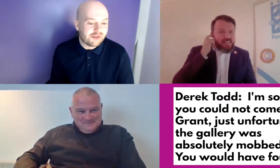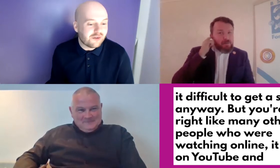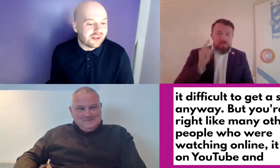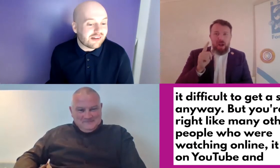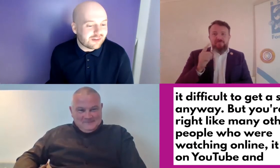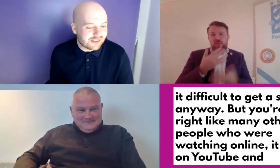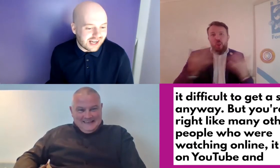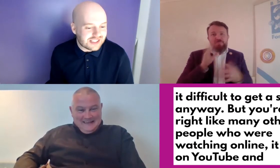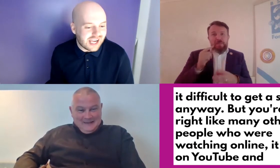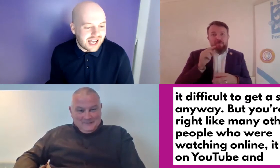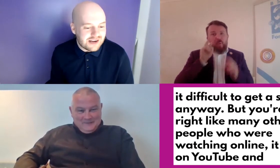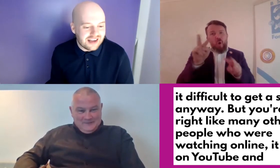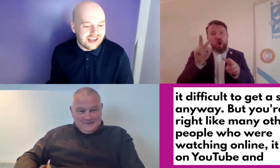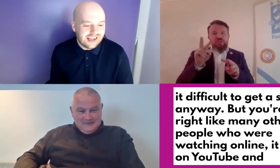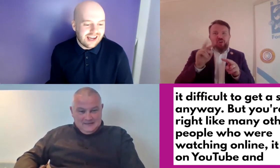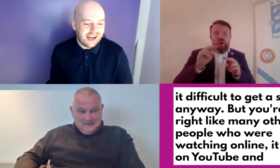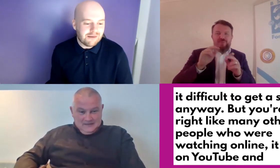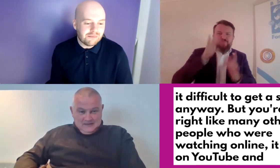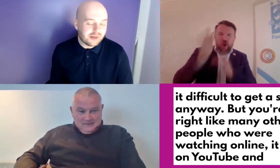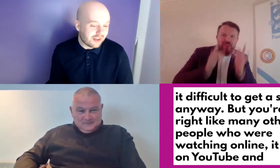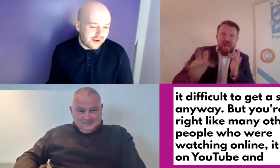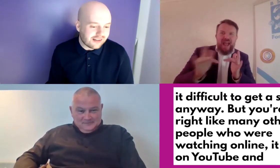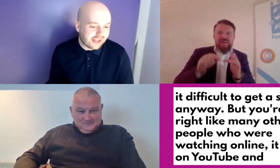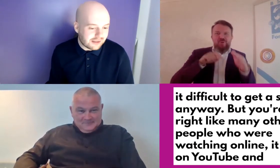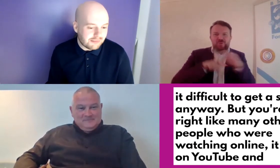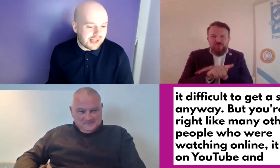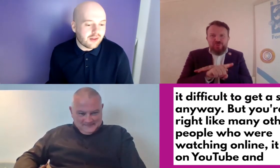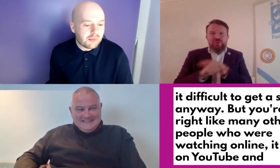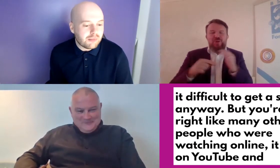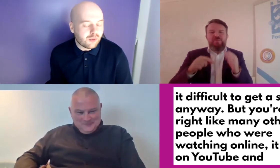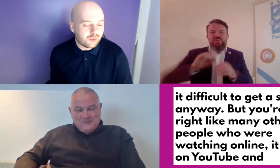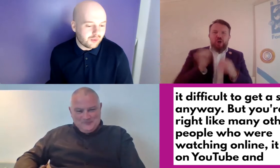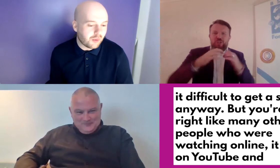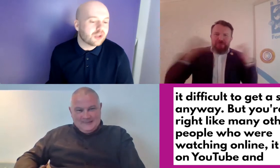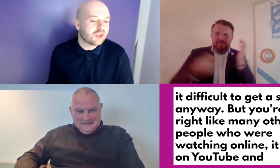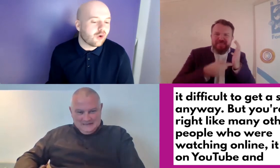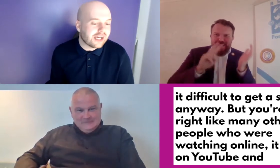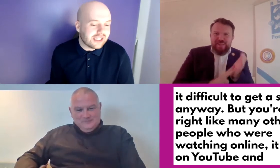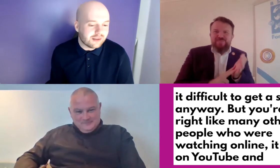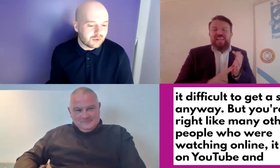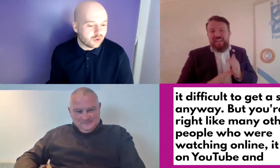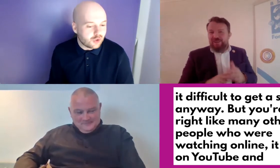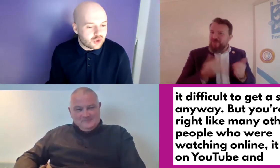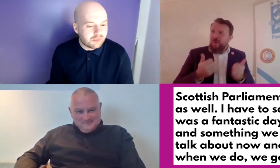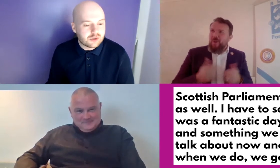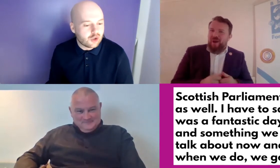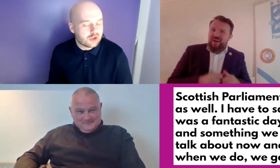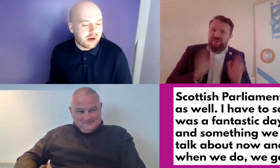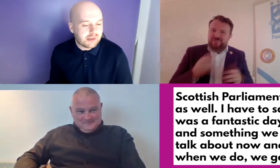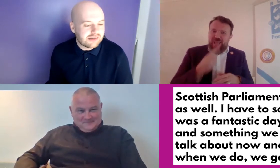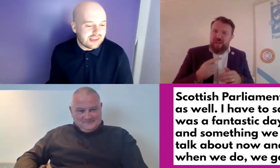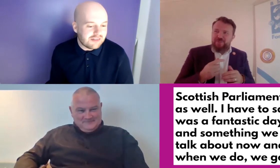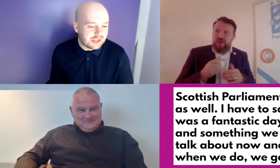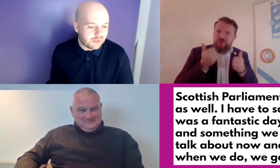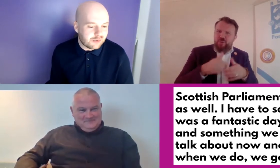you would have found it difficult to get a seat anyway. But you're right, like many other people, you were watching online. It was on YouTube, Scottish